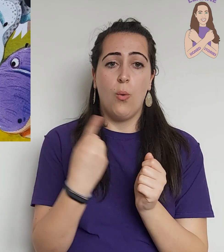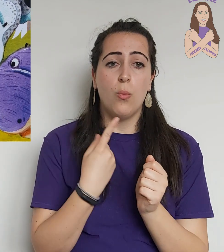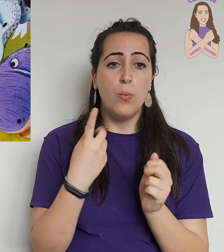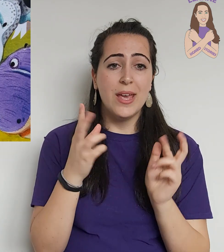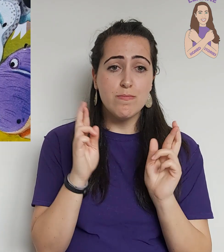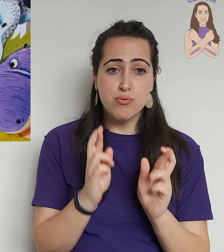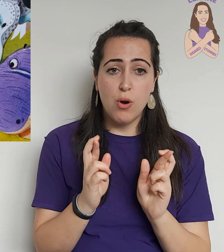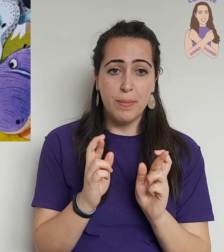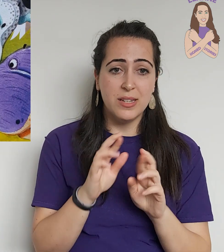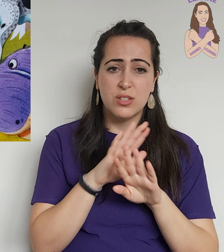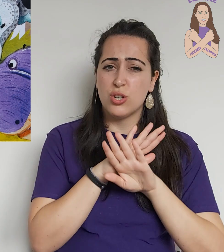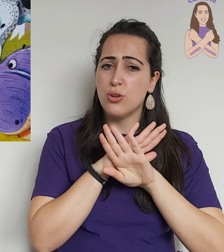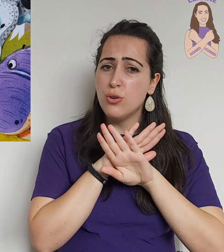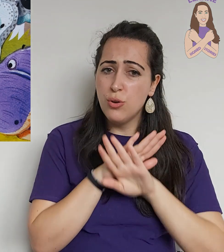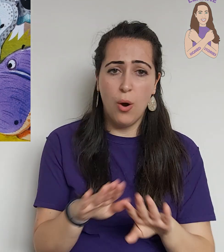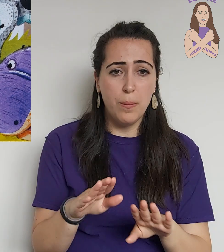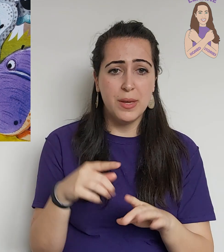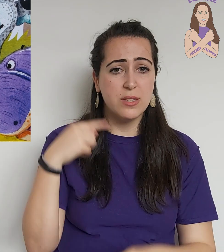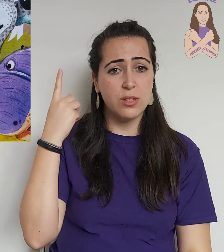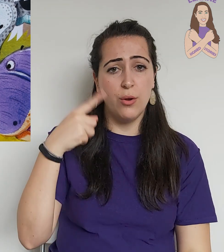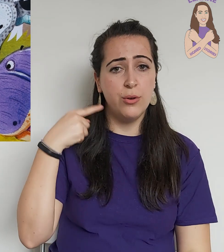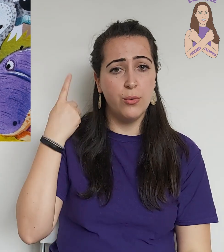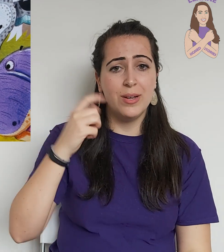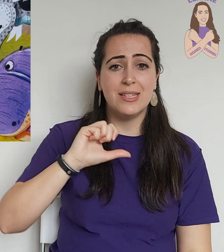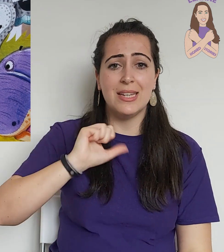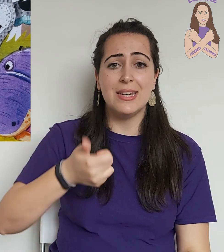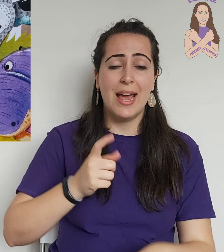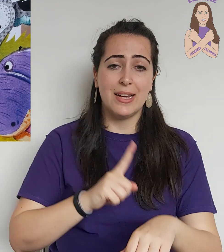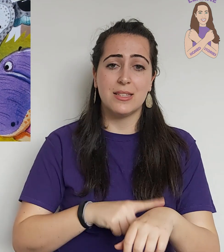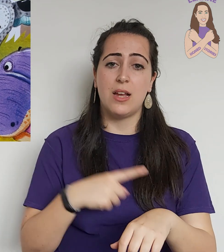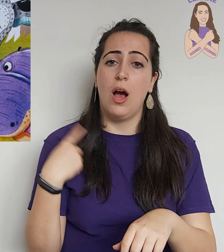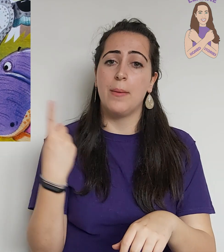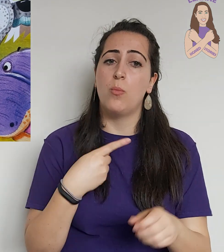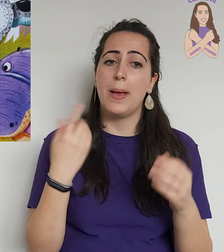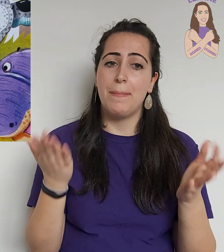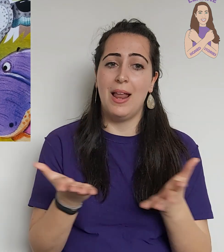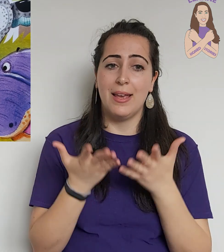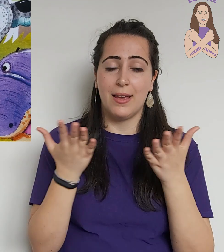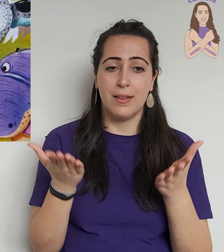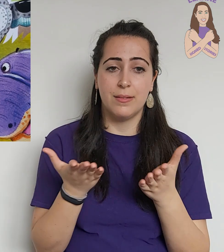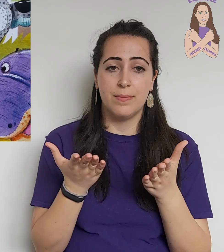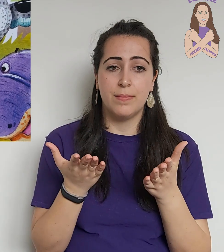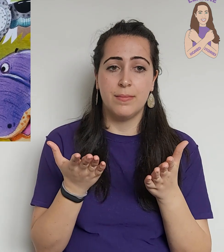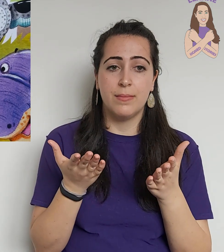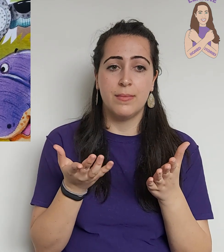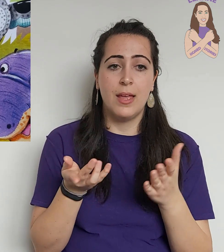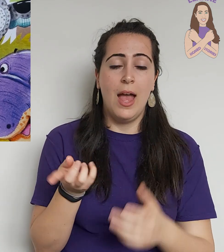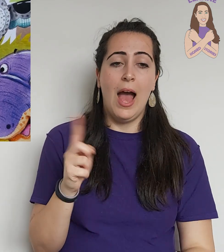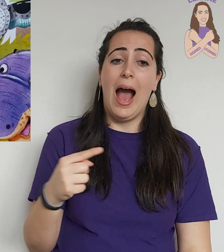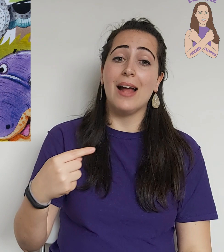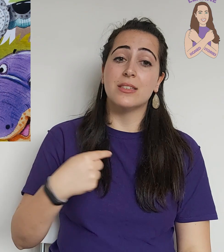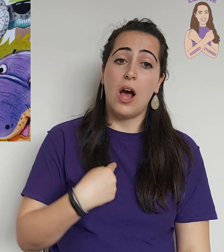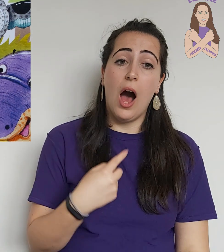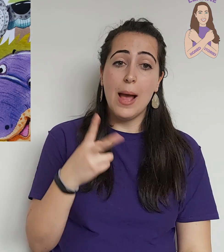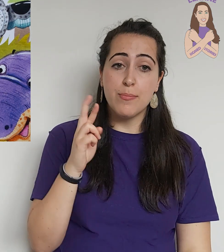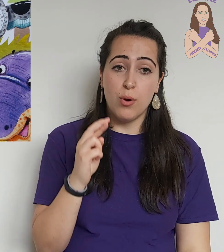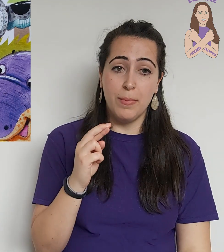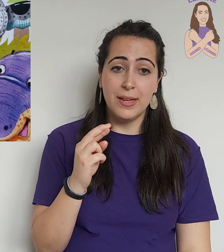"We promise to not be so noisy next time we're playing. And I promise